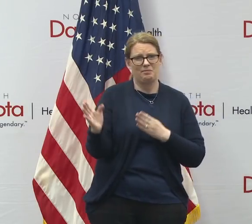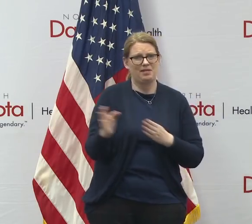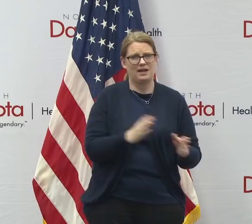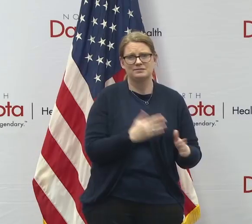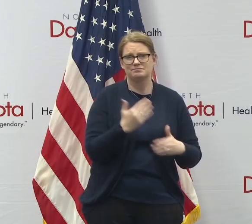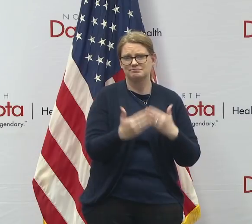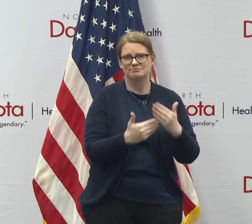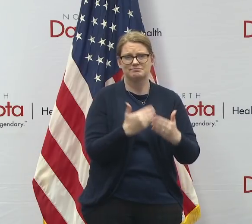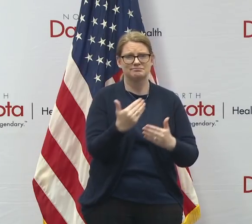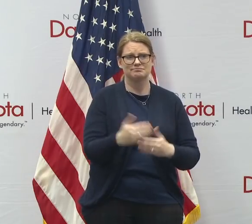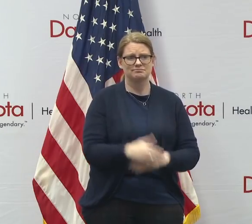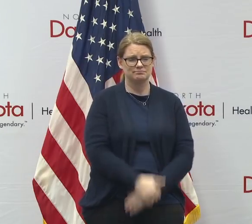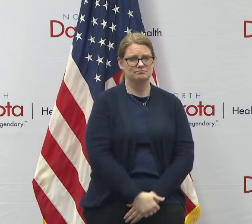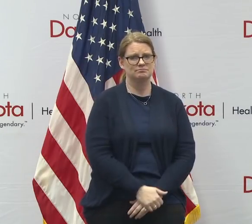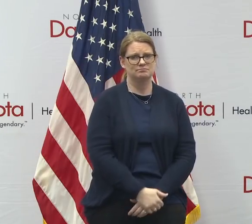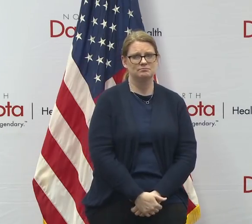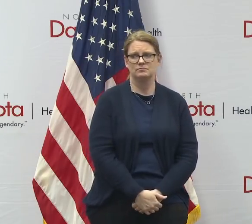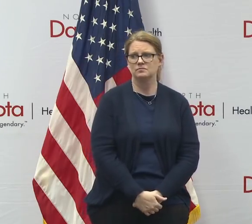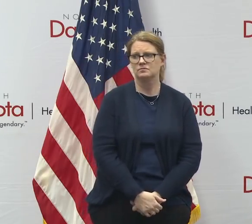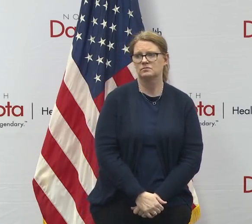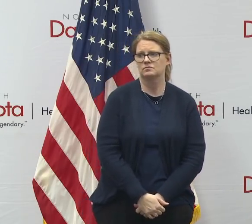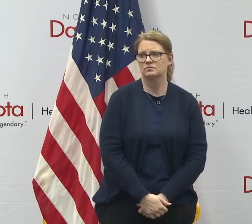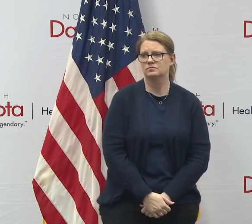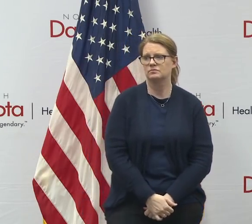always had.